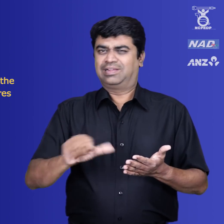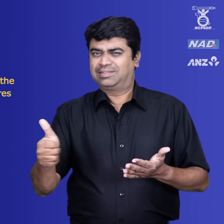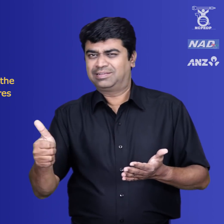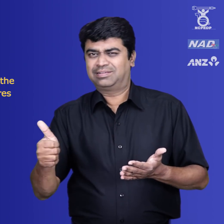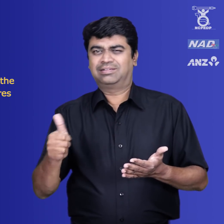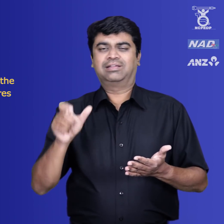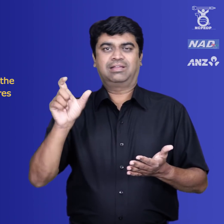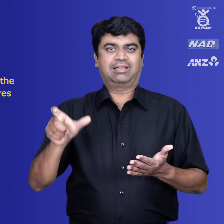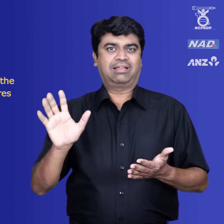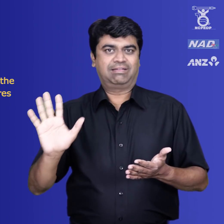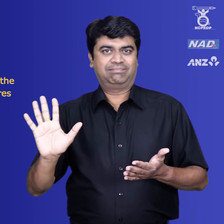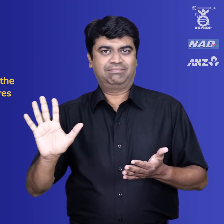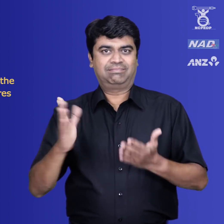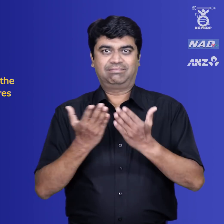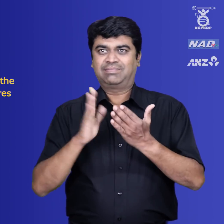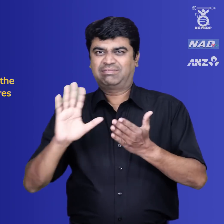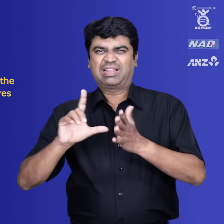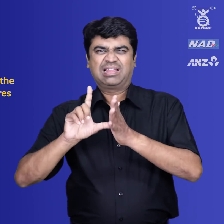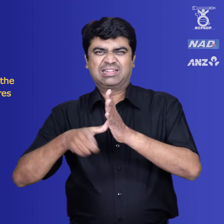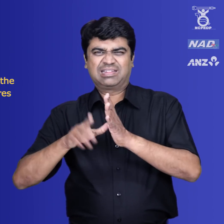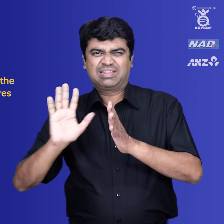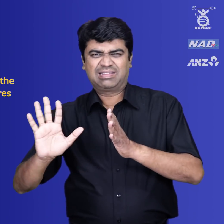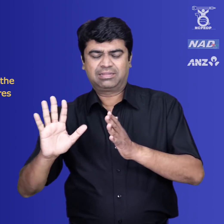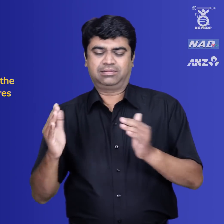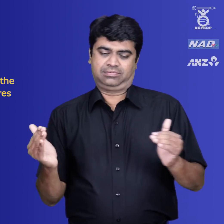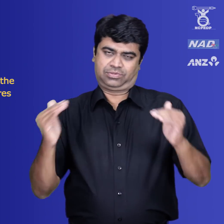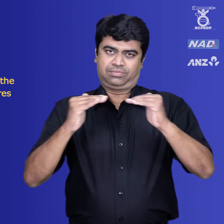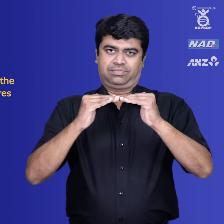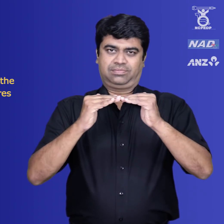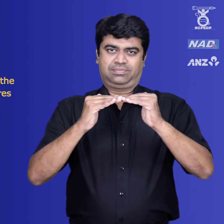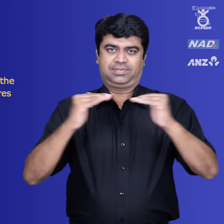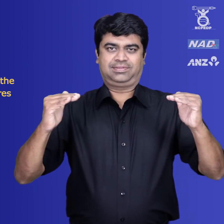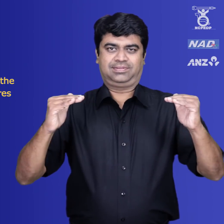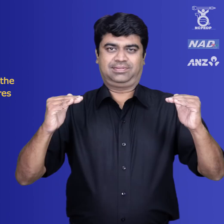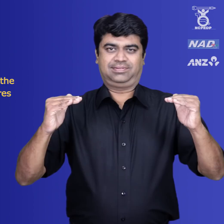and continuing education programs equally with others.